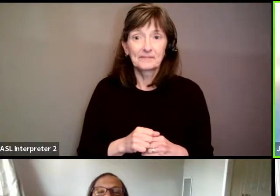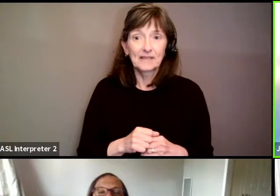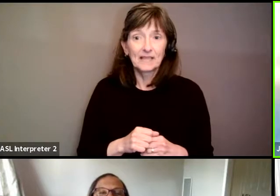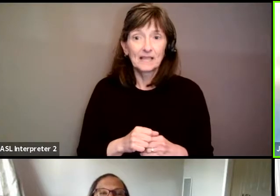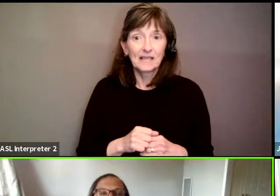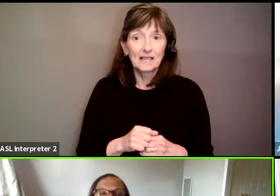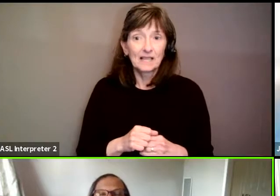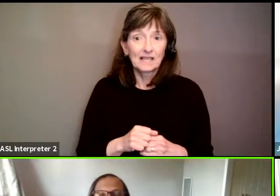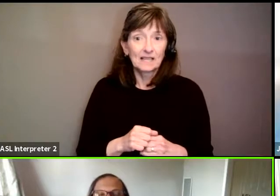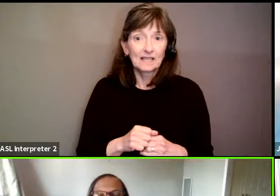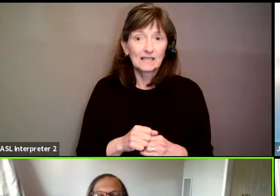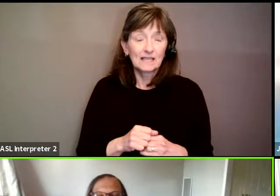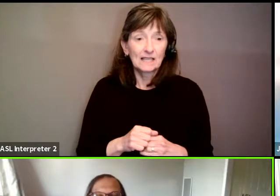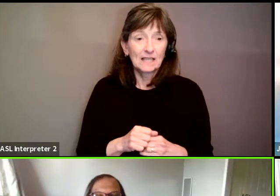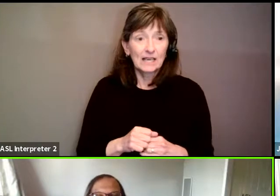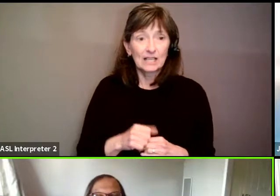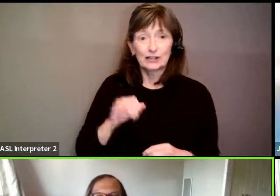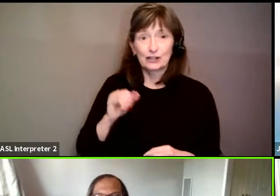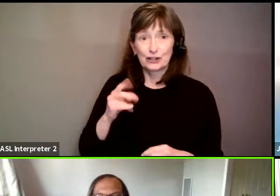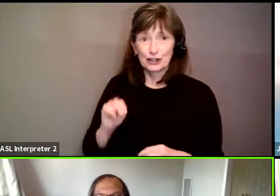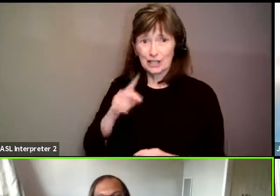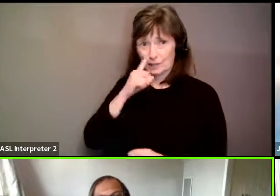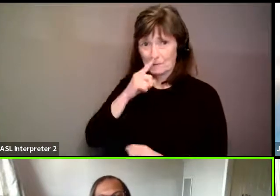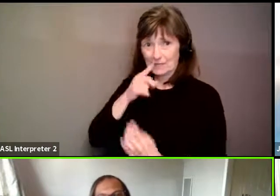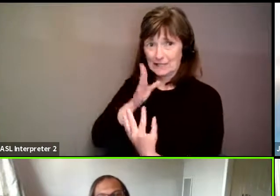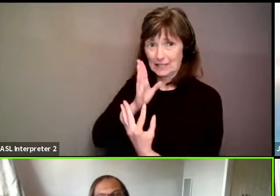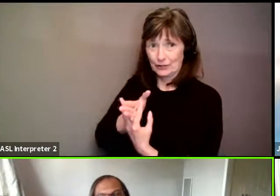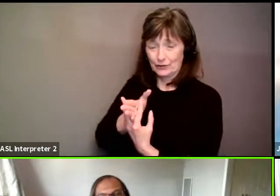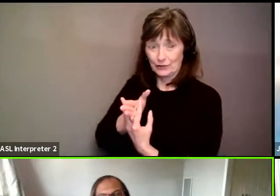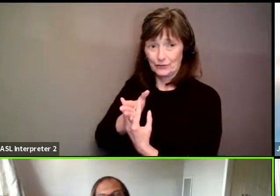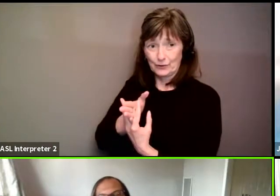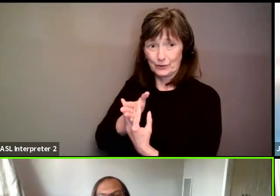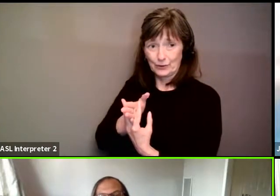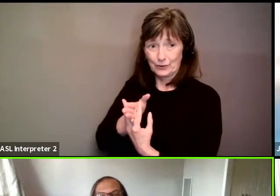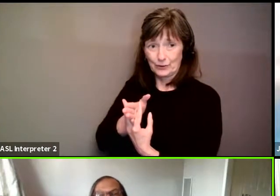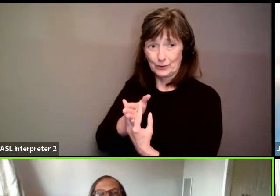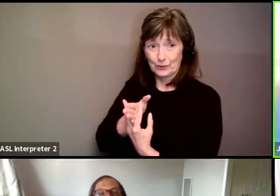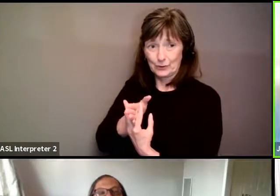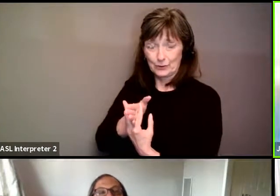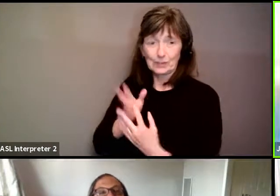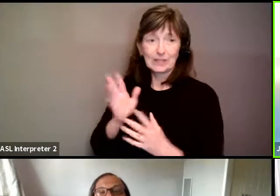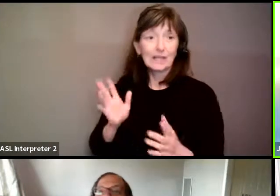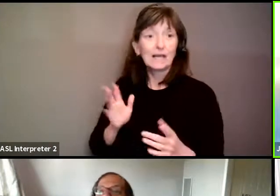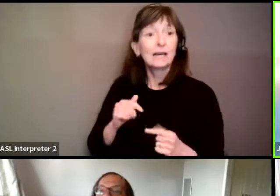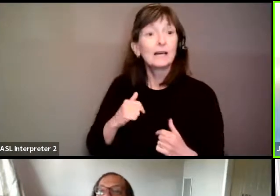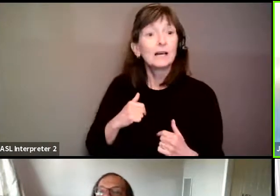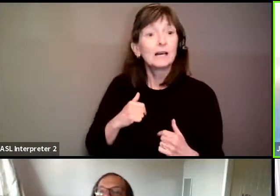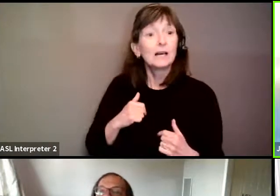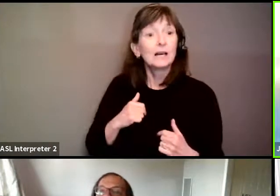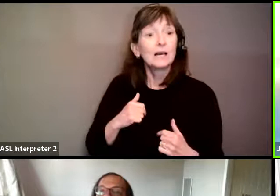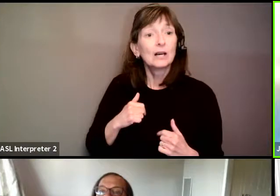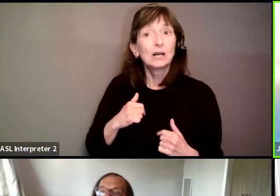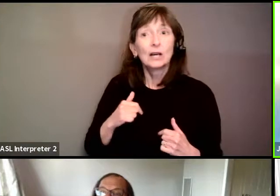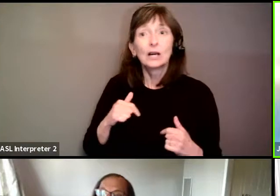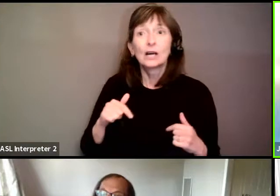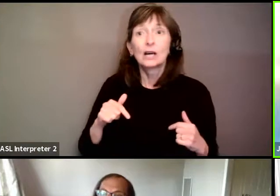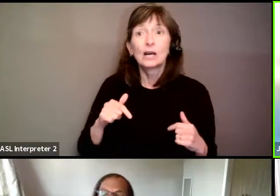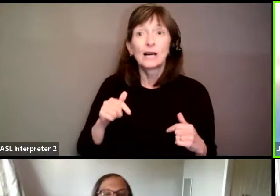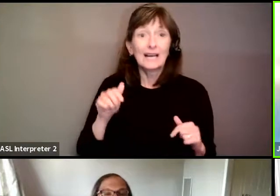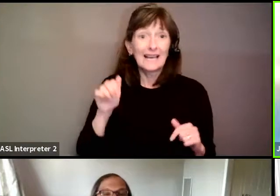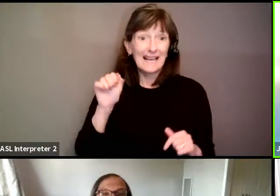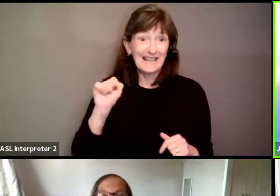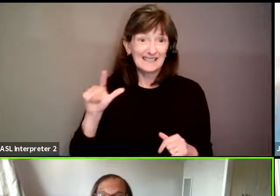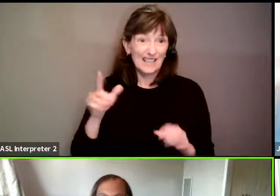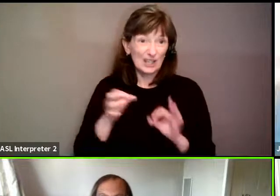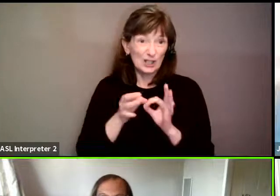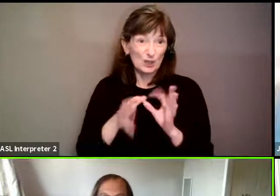questions— I'm so sorry, Jennifer. Can I just interrupt for a second with a like, sure, keeping logistics kind of thing? We're going to lose our ASL